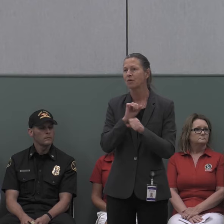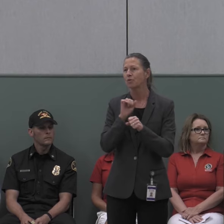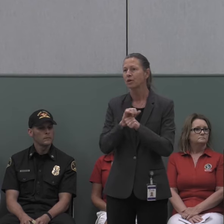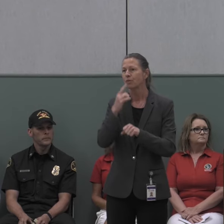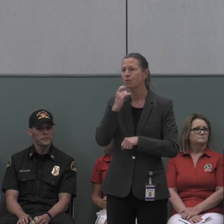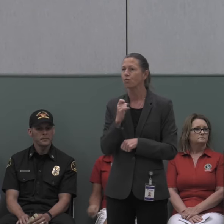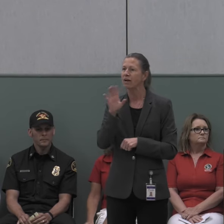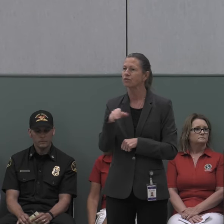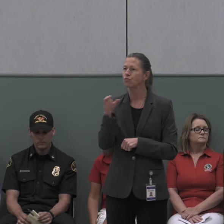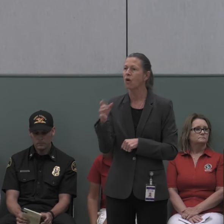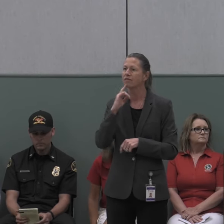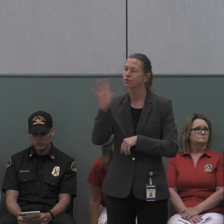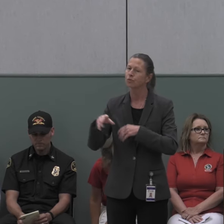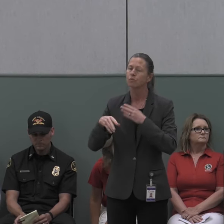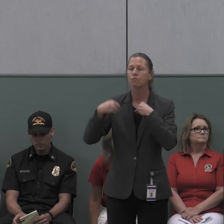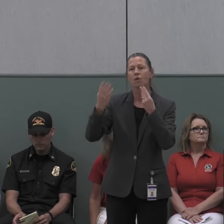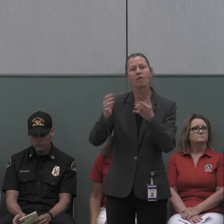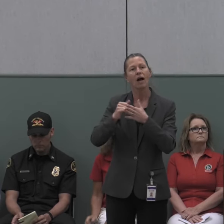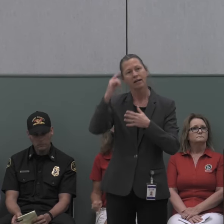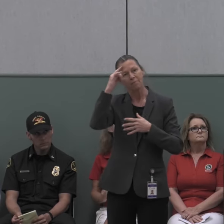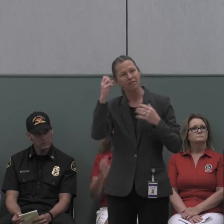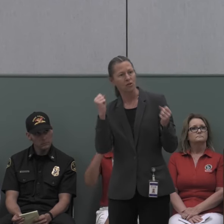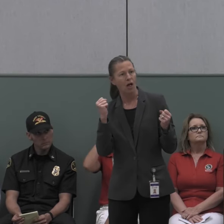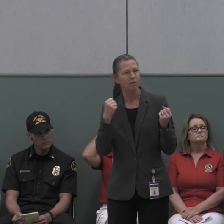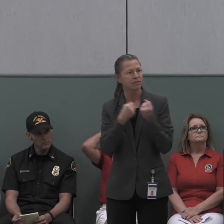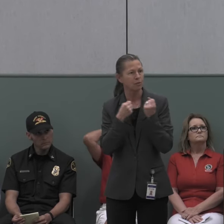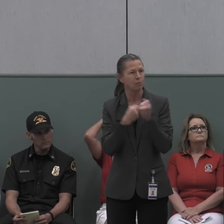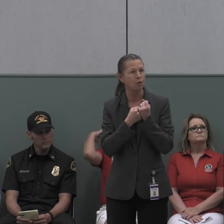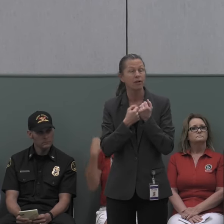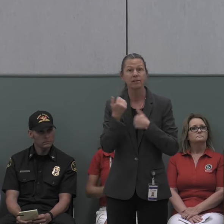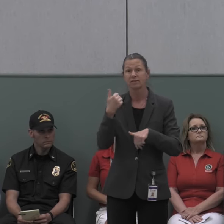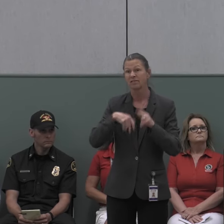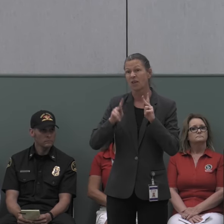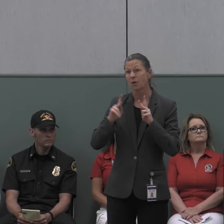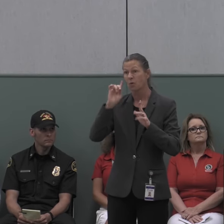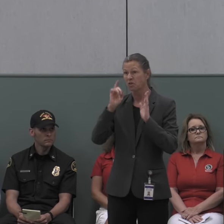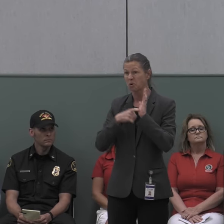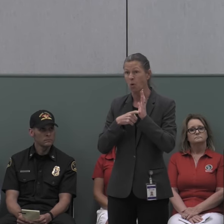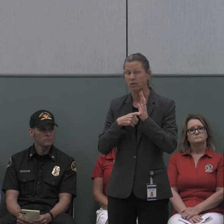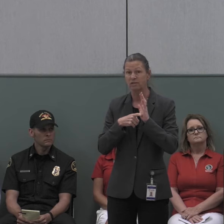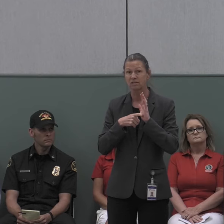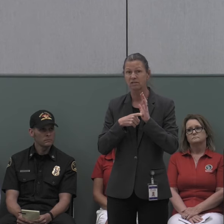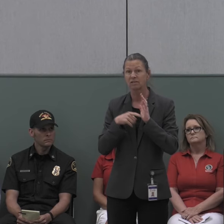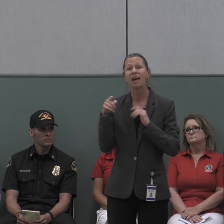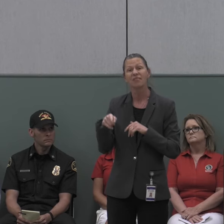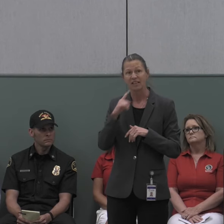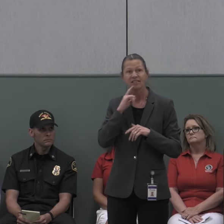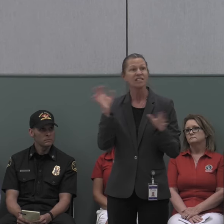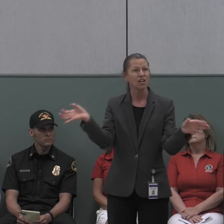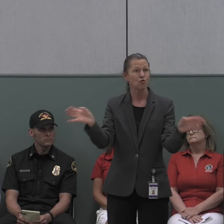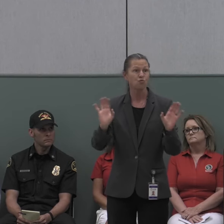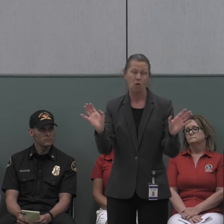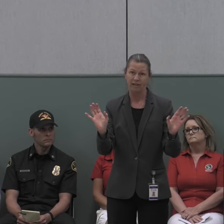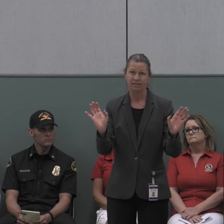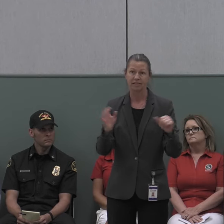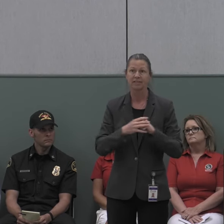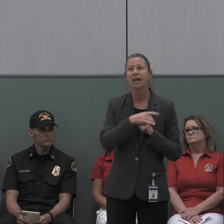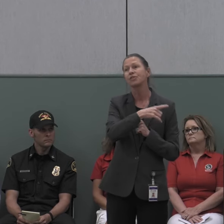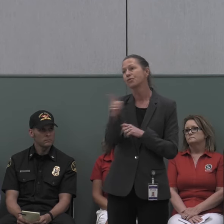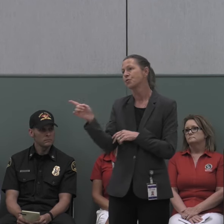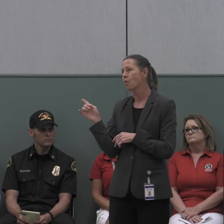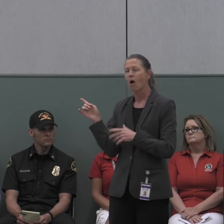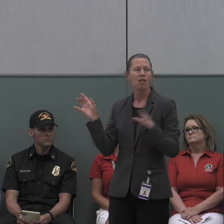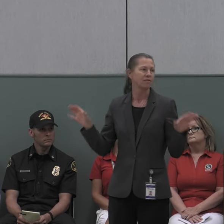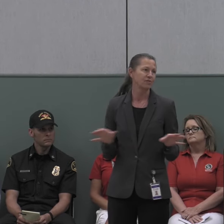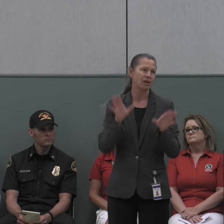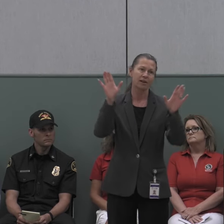health support. As everyone will probably mention and notice, this is a crisis, and you all have done an amazing job with this. I want to